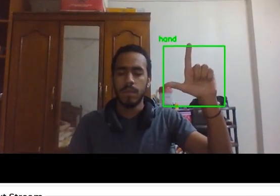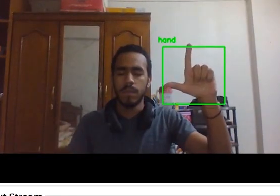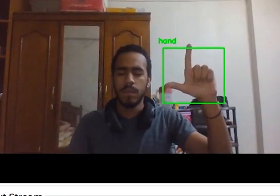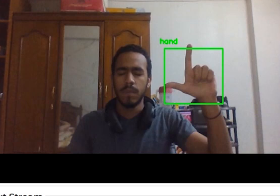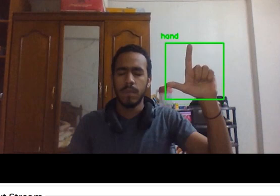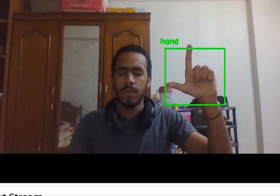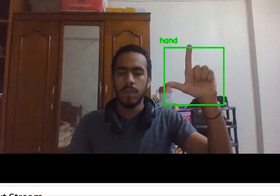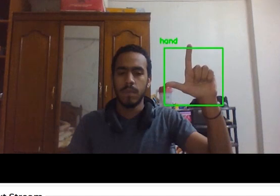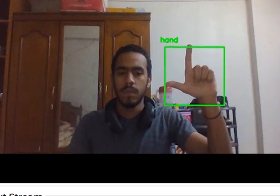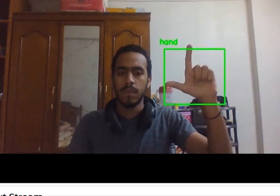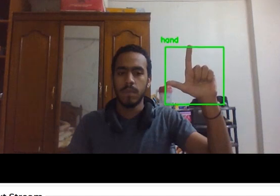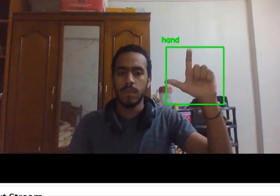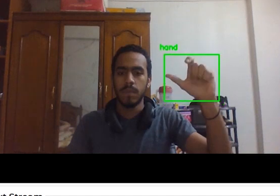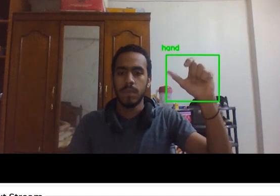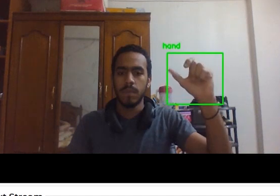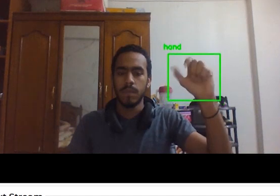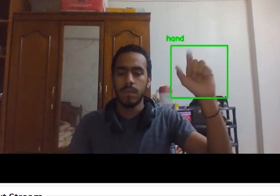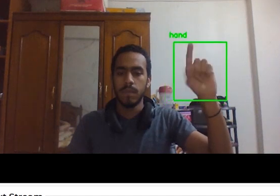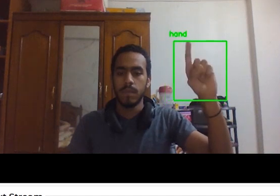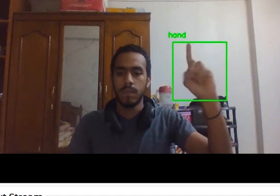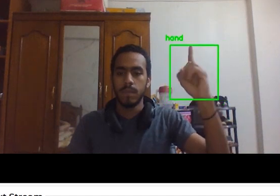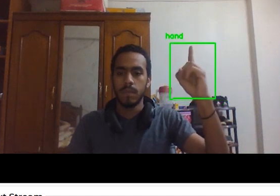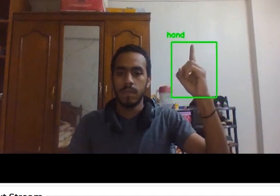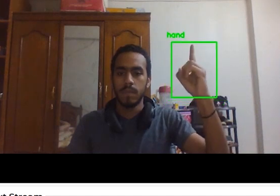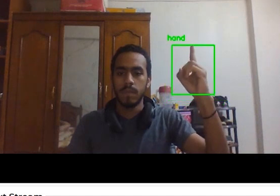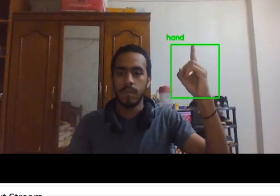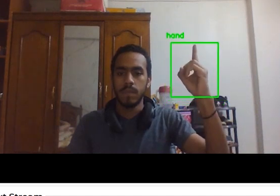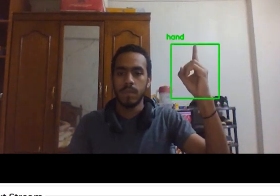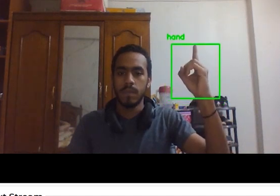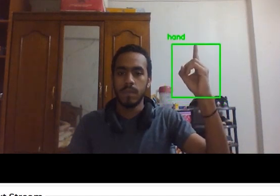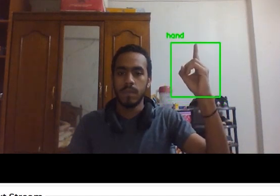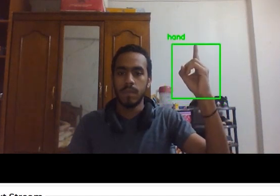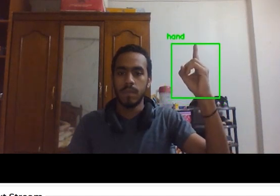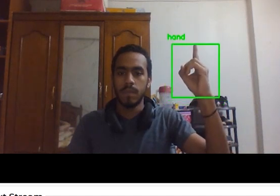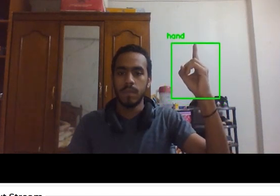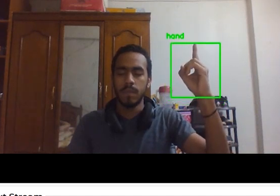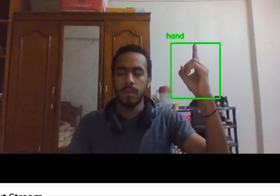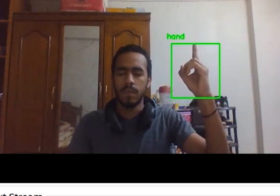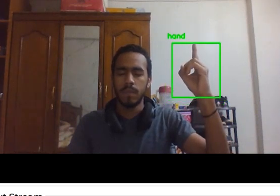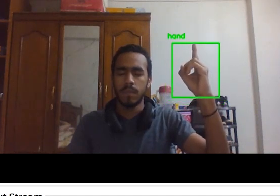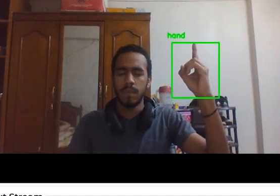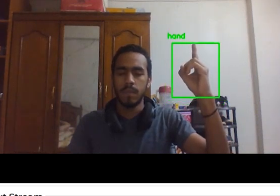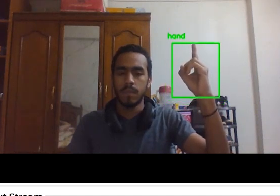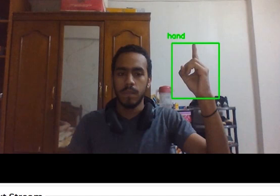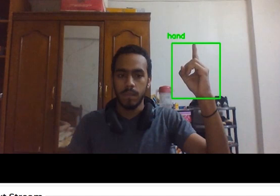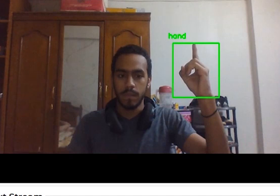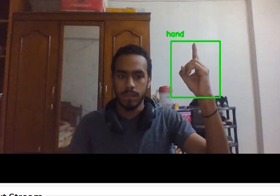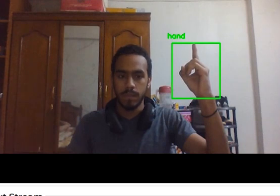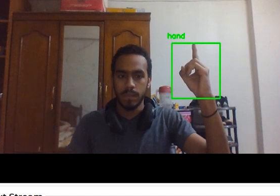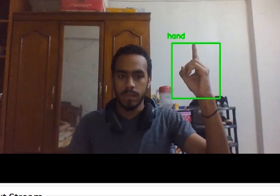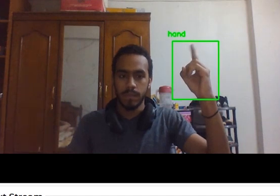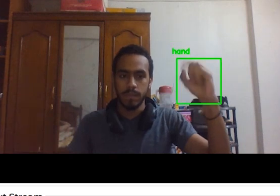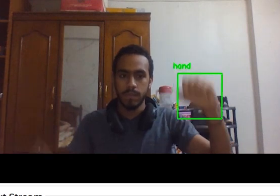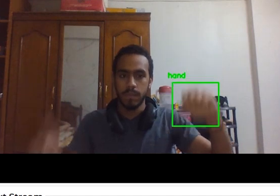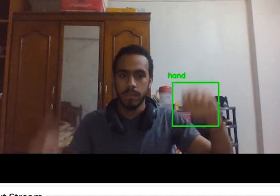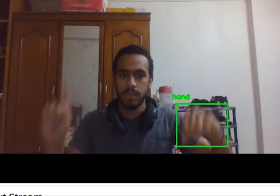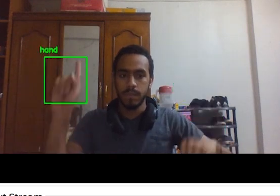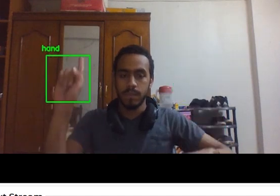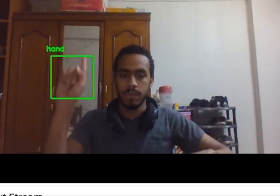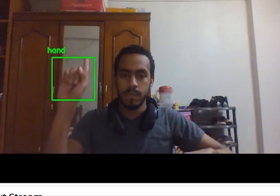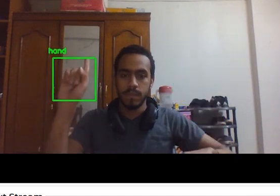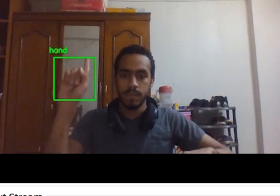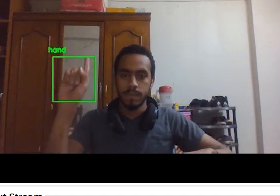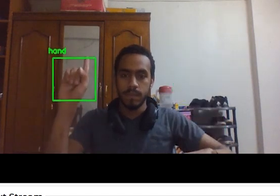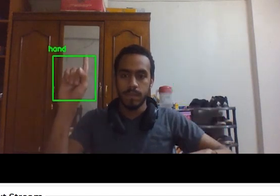give the control hand priority and register its sign gesture. The following control gesture is used